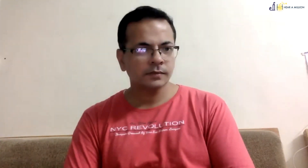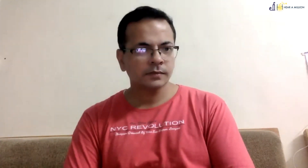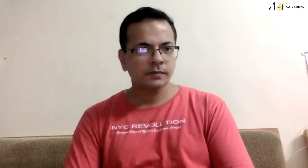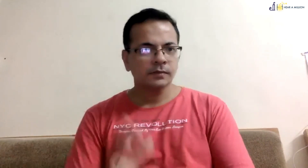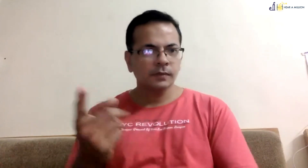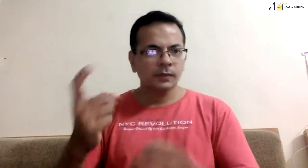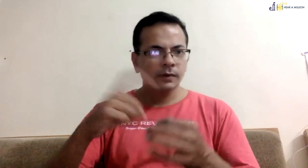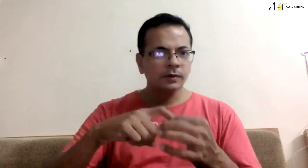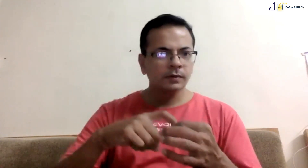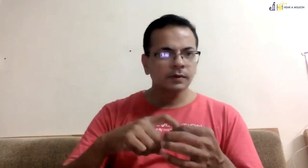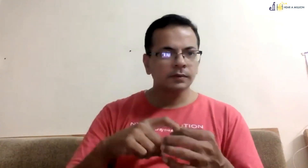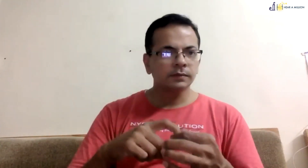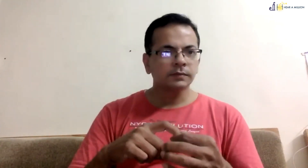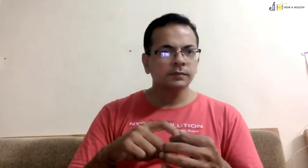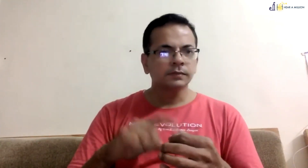Why did you tell him this story?